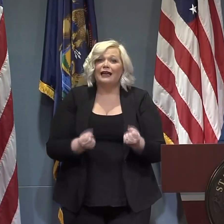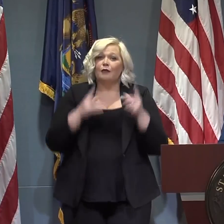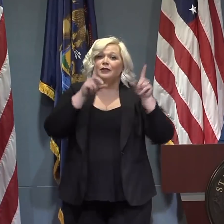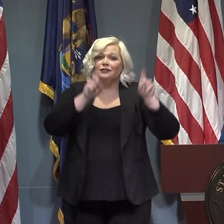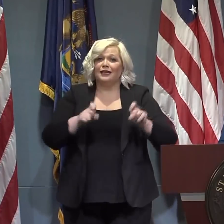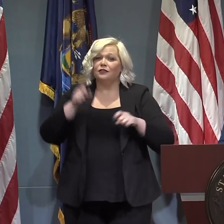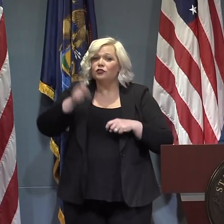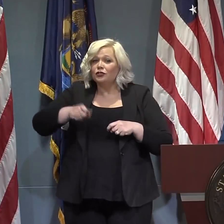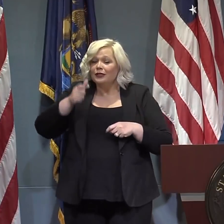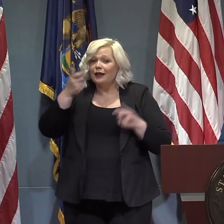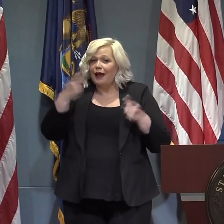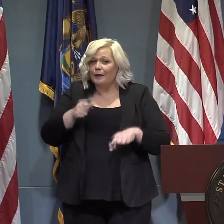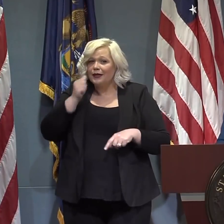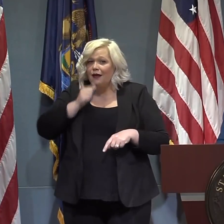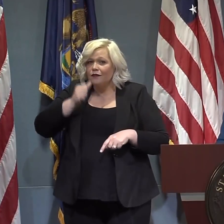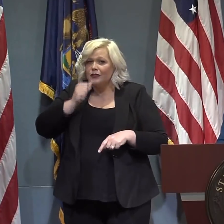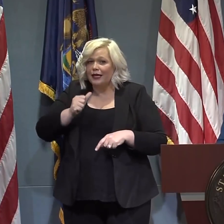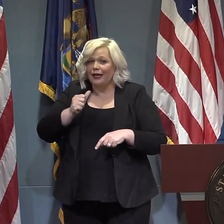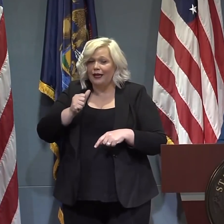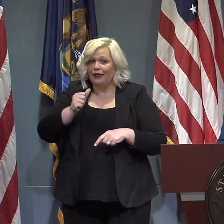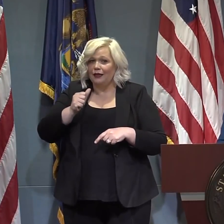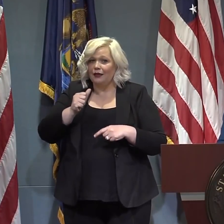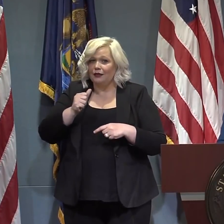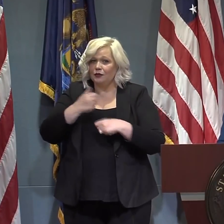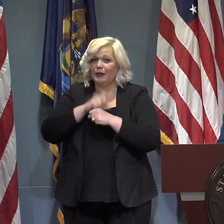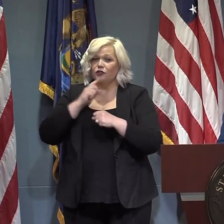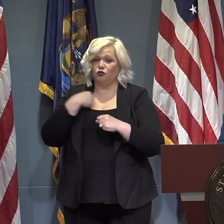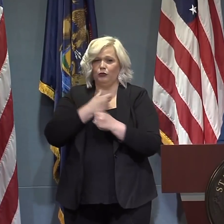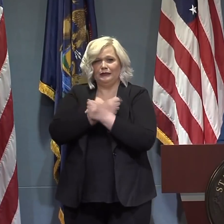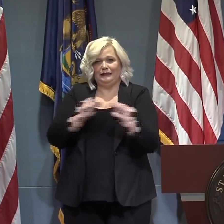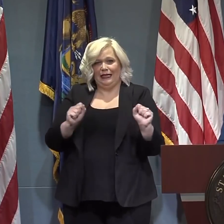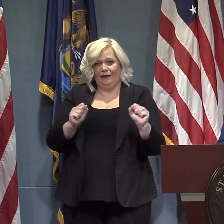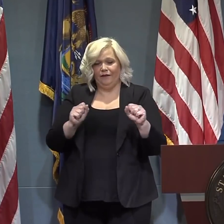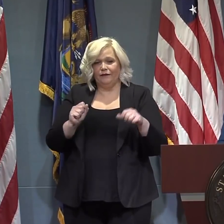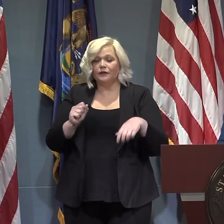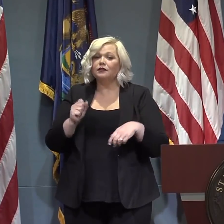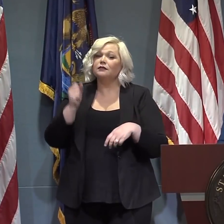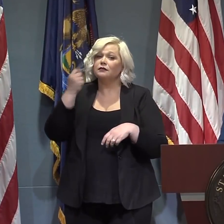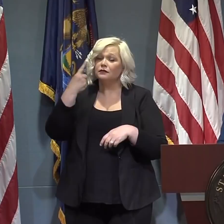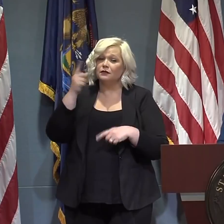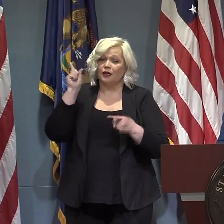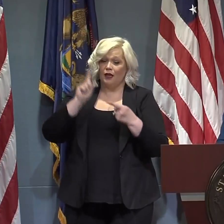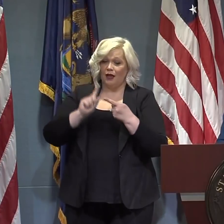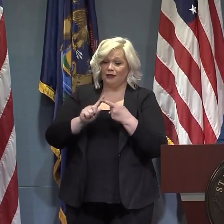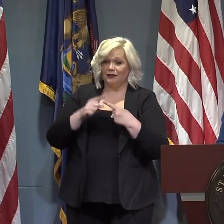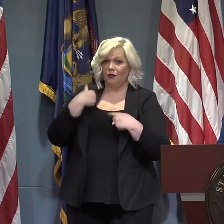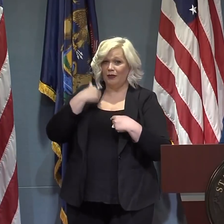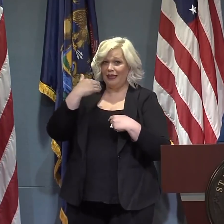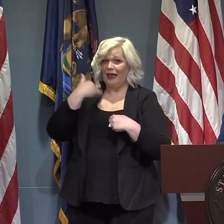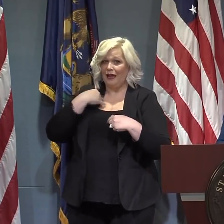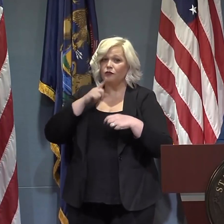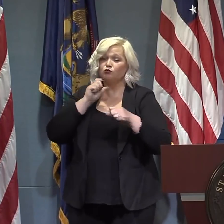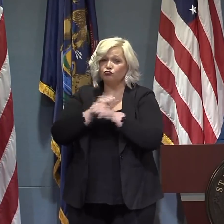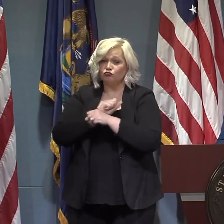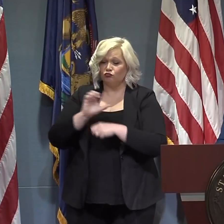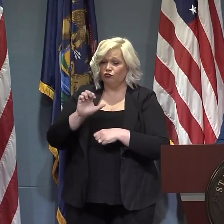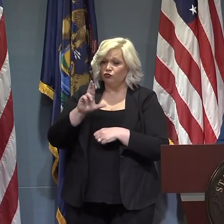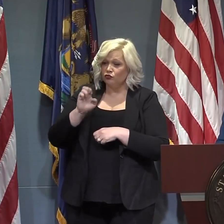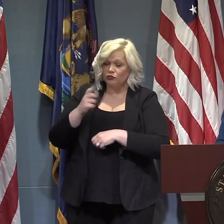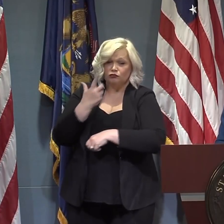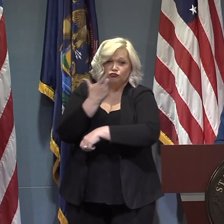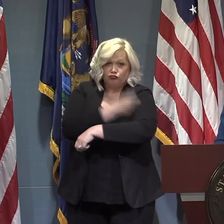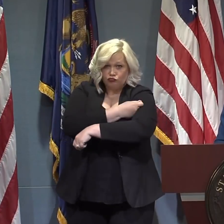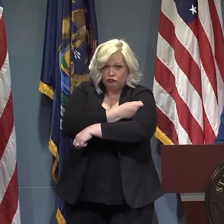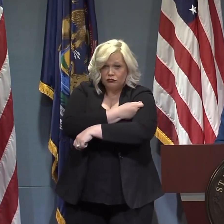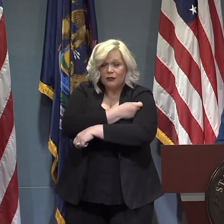from COVID-19. So until there is a vaccine, social distancing is really the best and